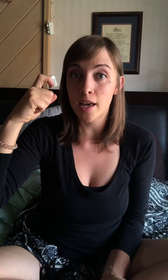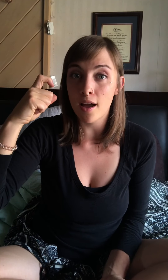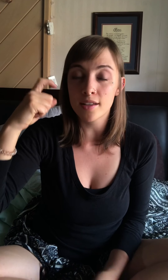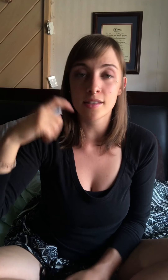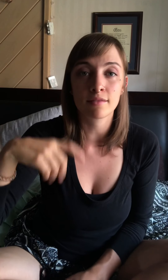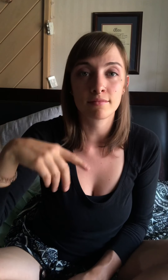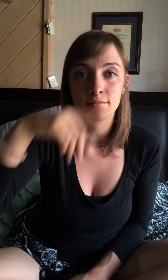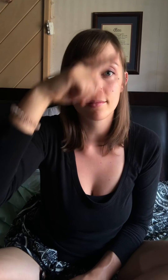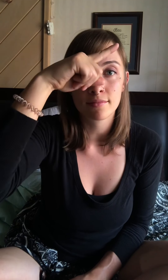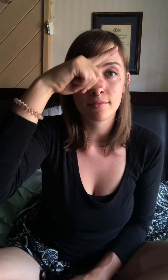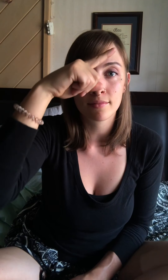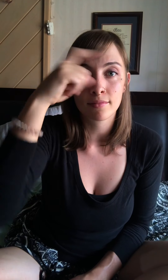because.